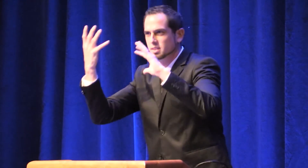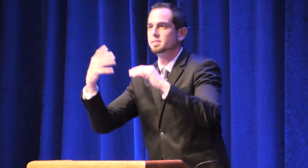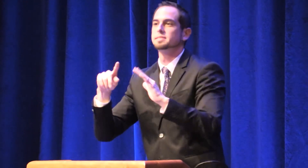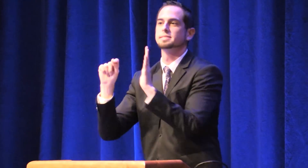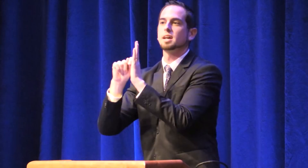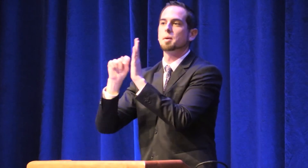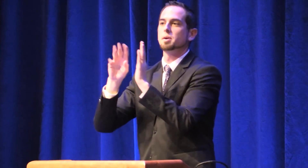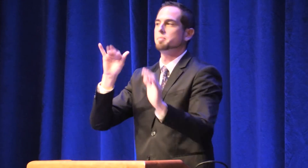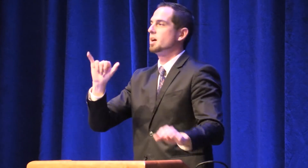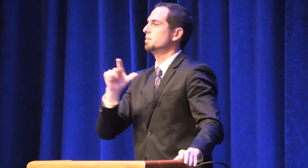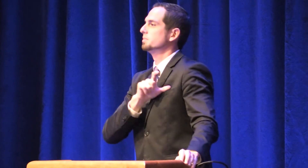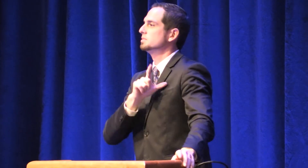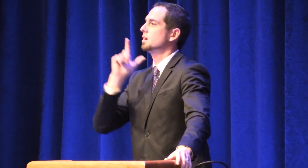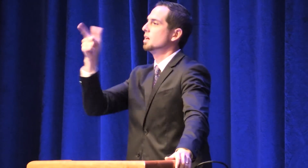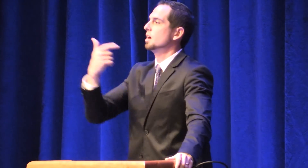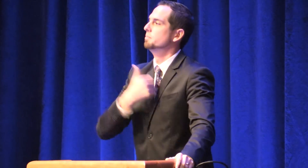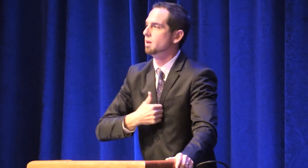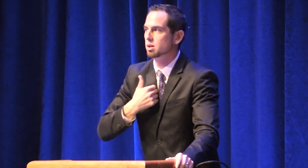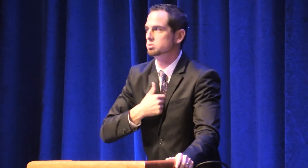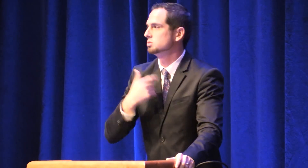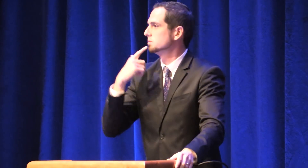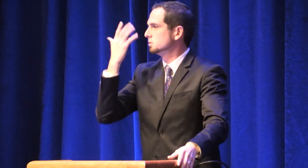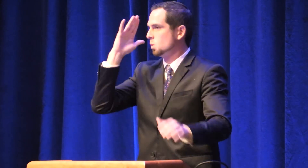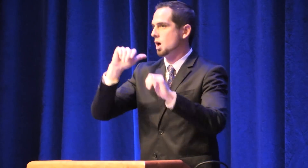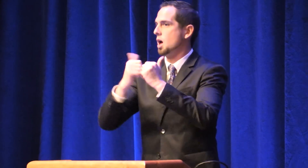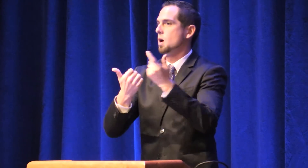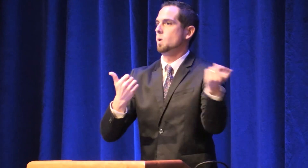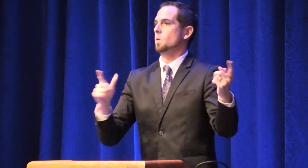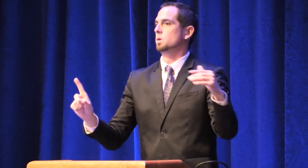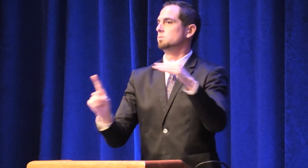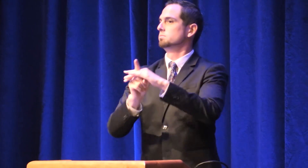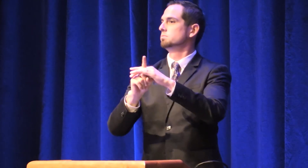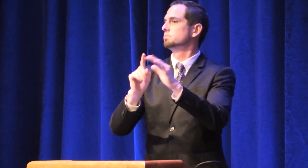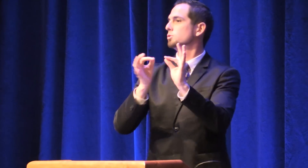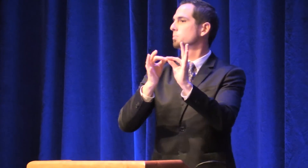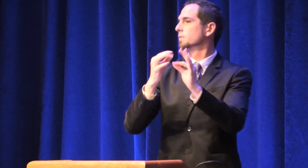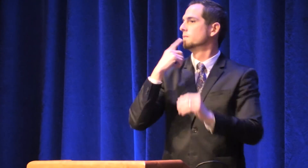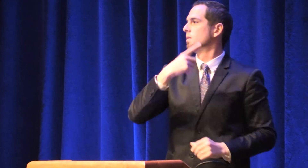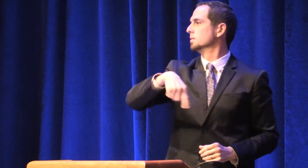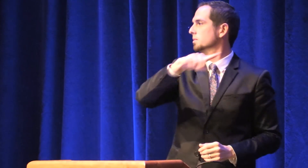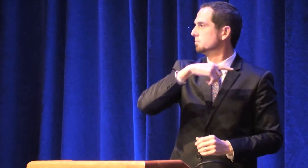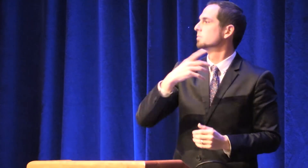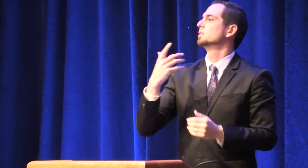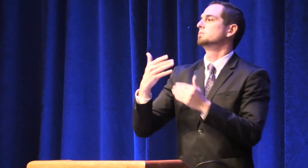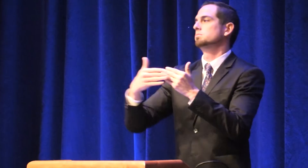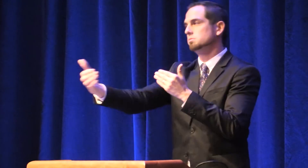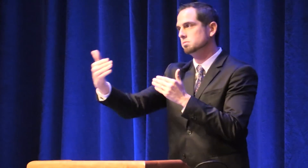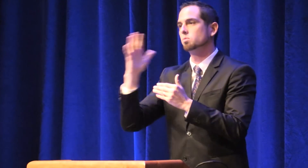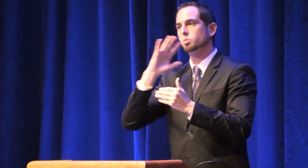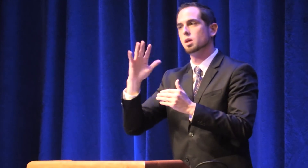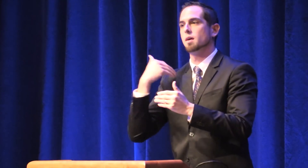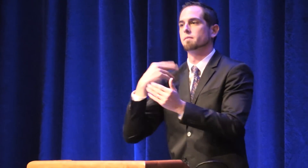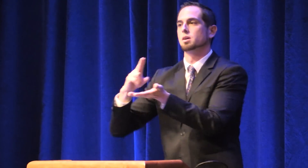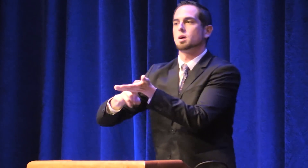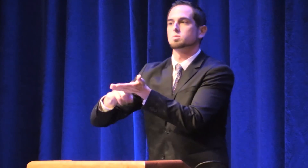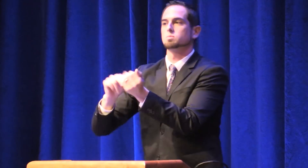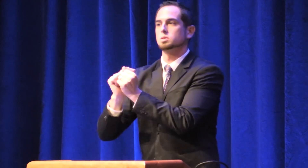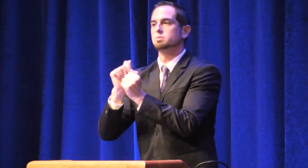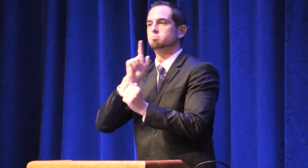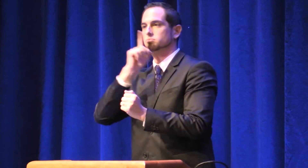her record. The Tampa Bay police later apologized, and they vowed to use qualified and certified